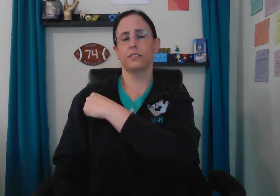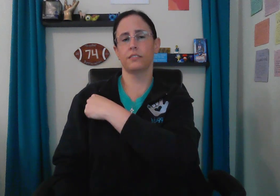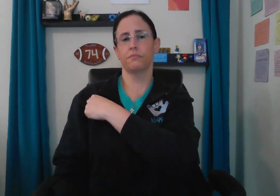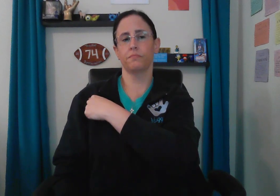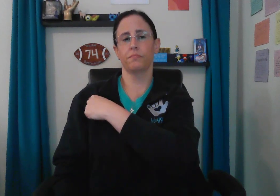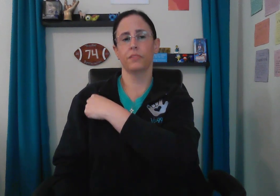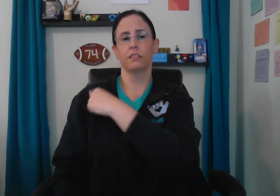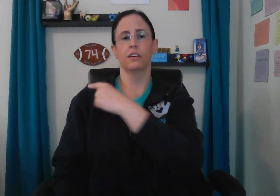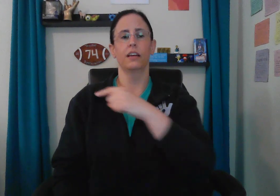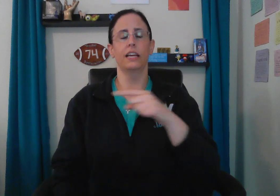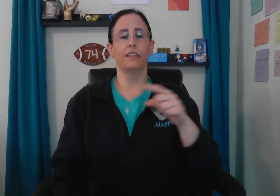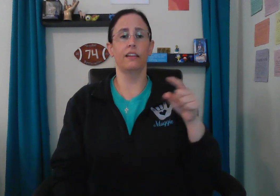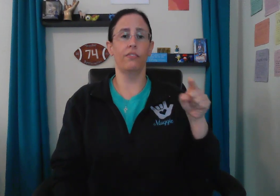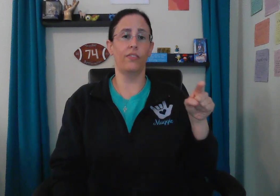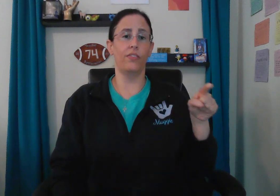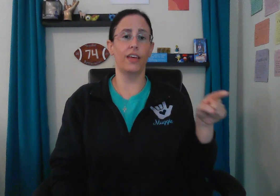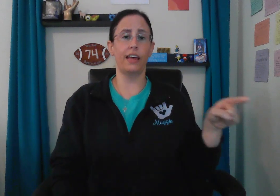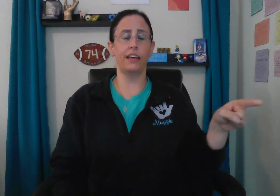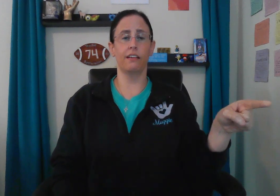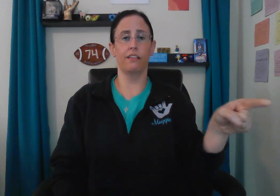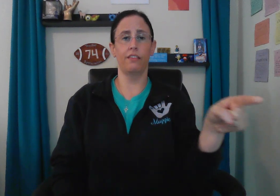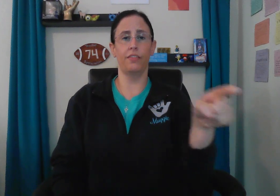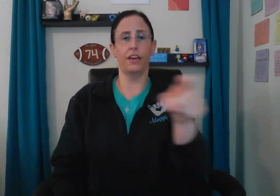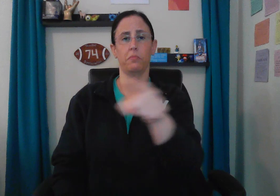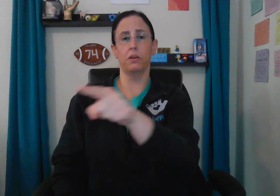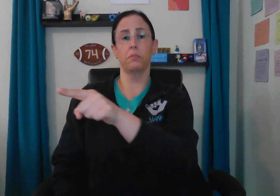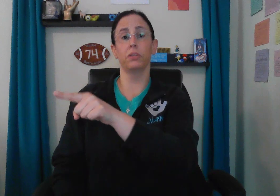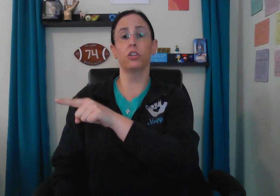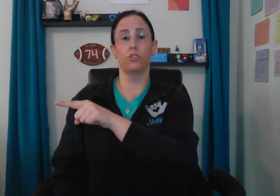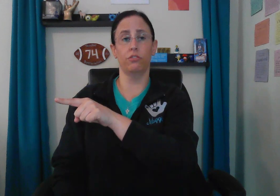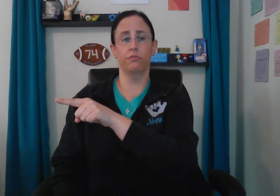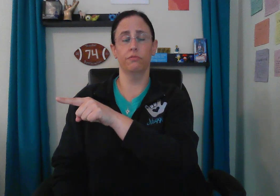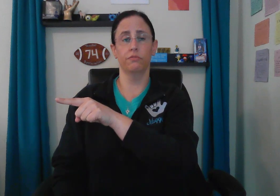this. And then they, them, plural.